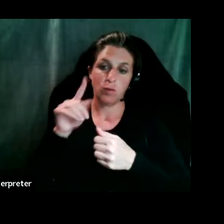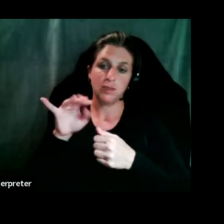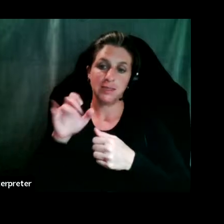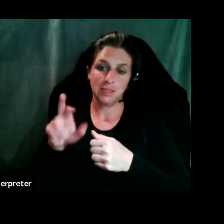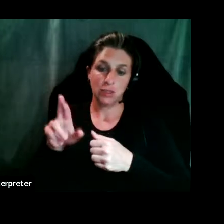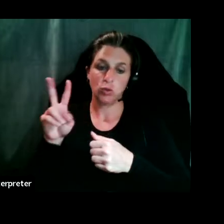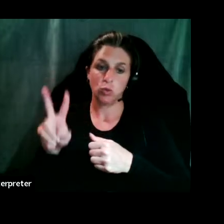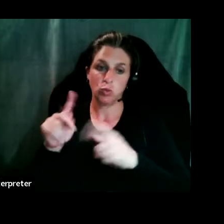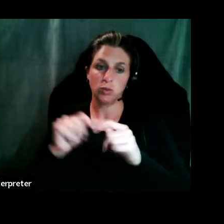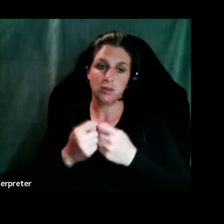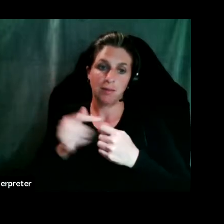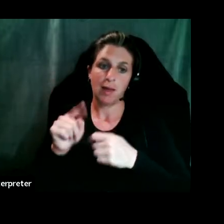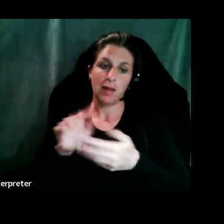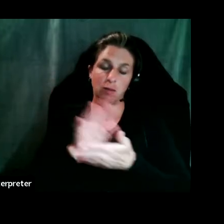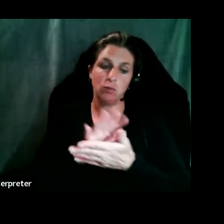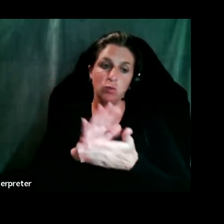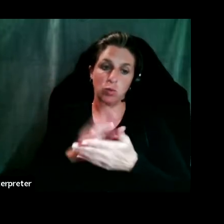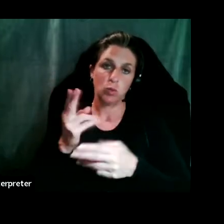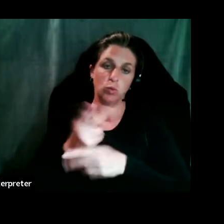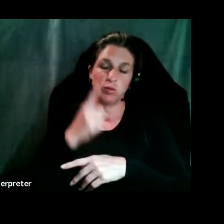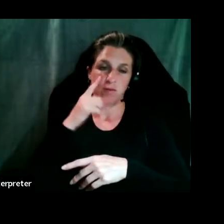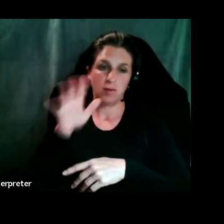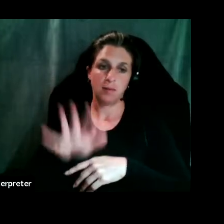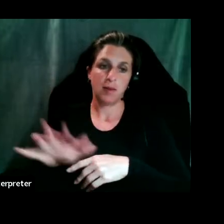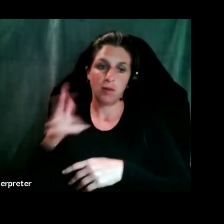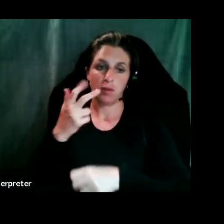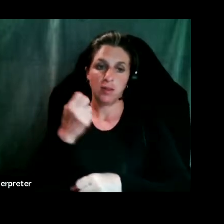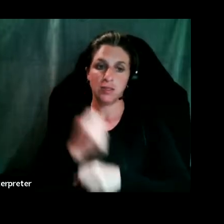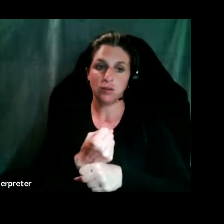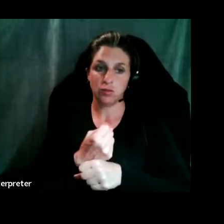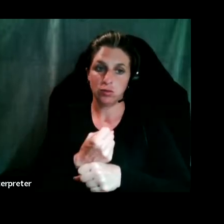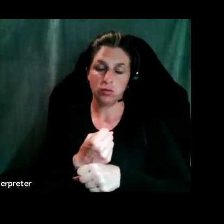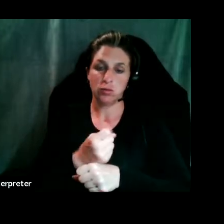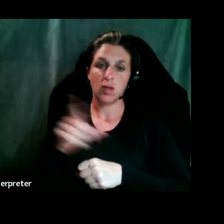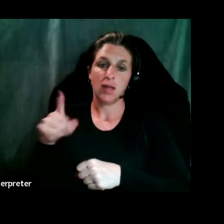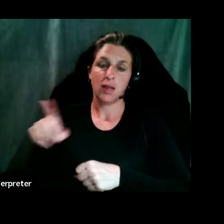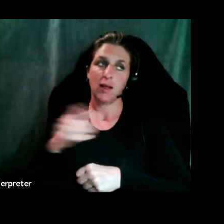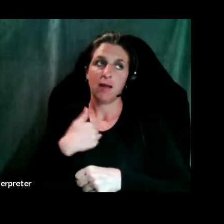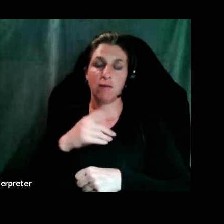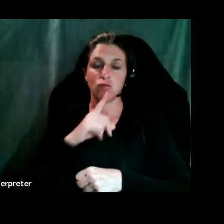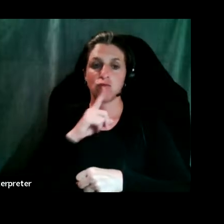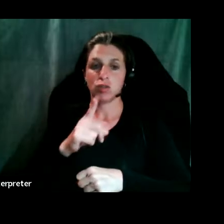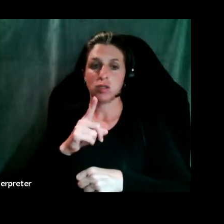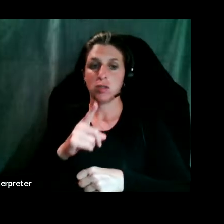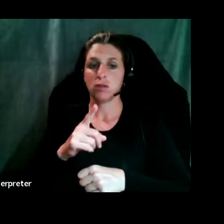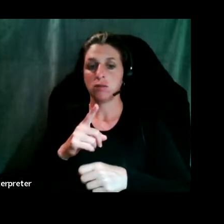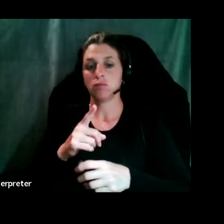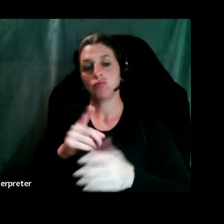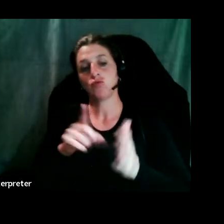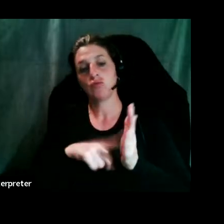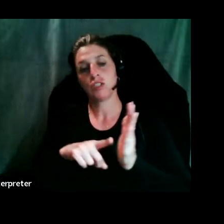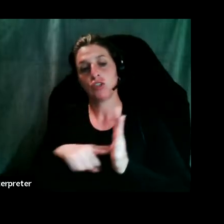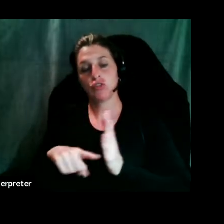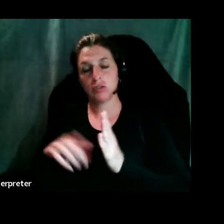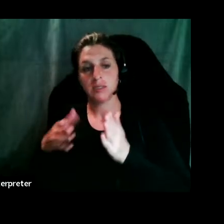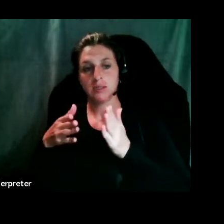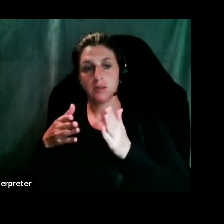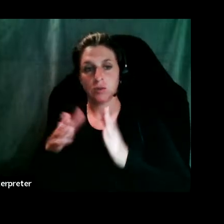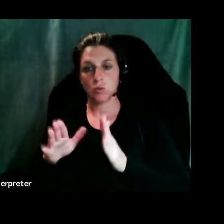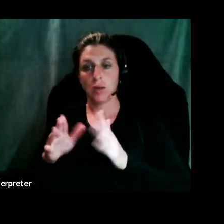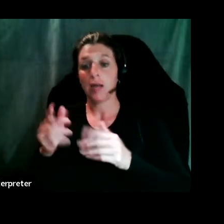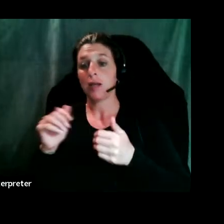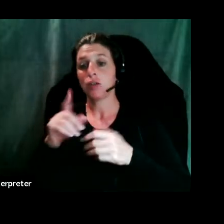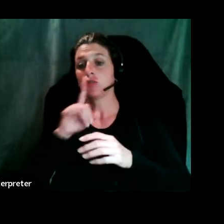at the schools. We've been using them for about 3 years. And they have a really research-based way of ensuring that we